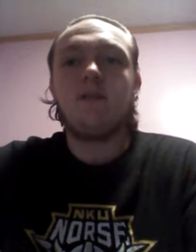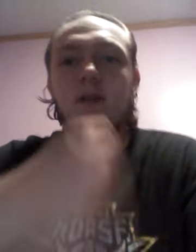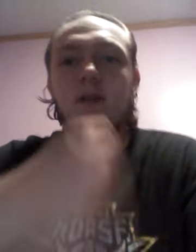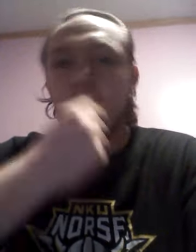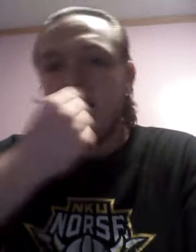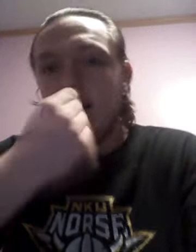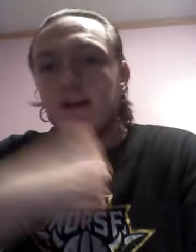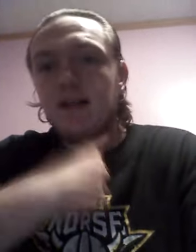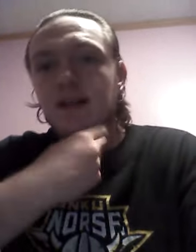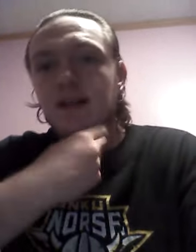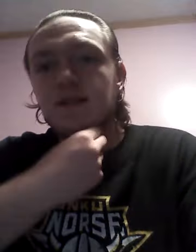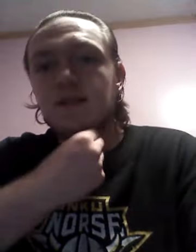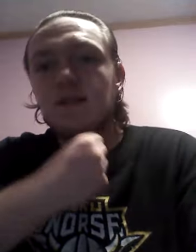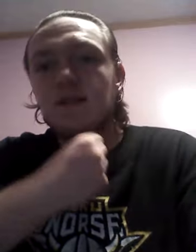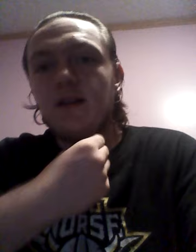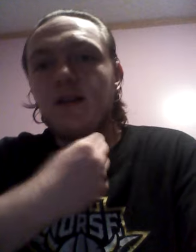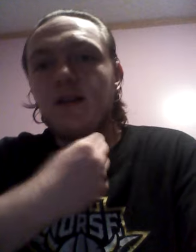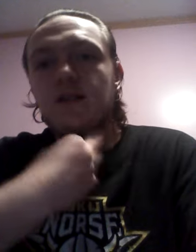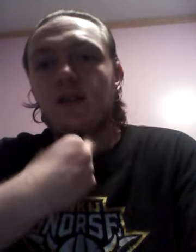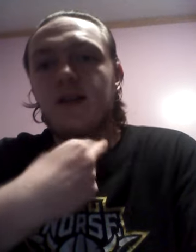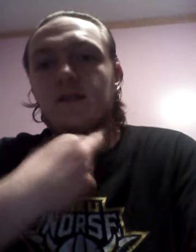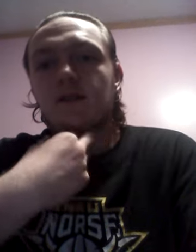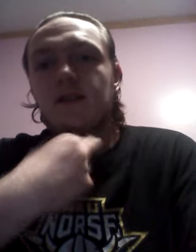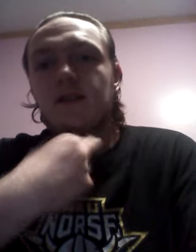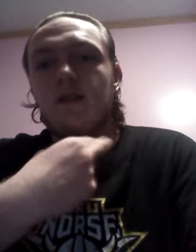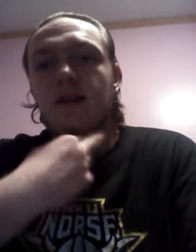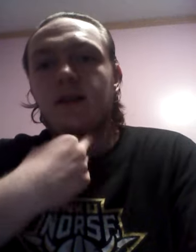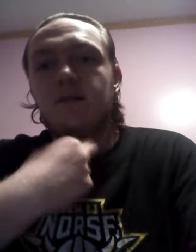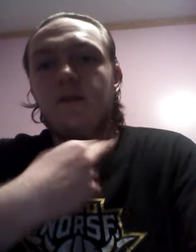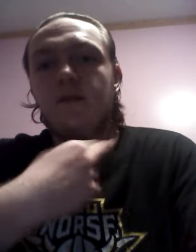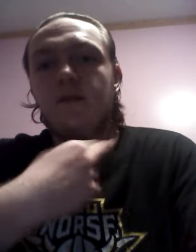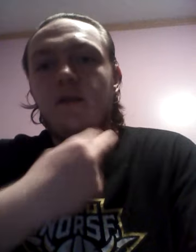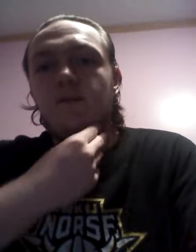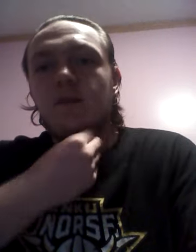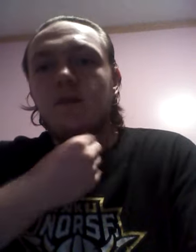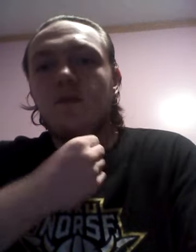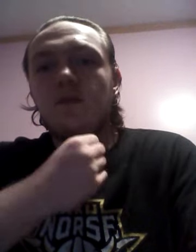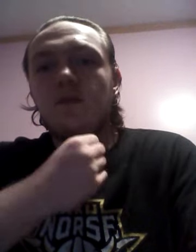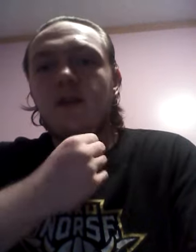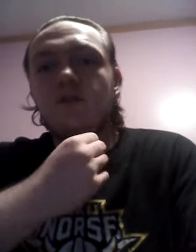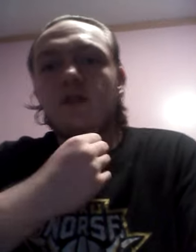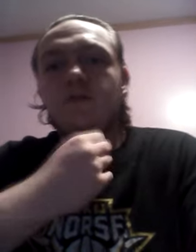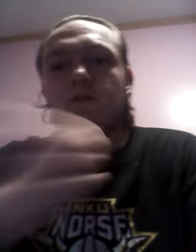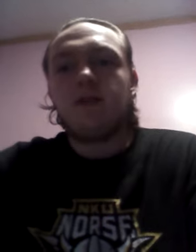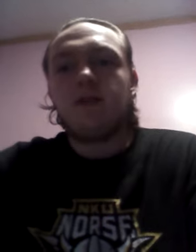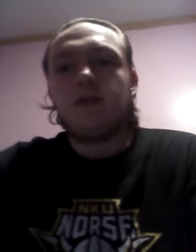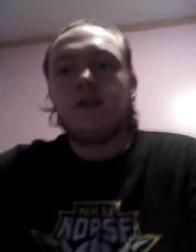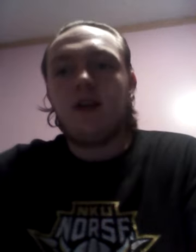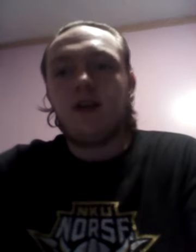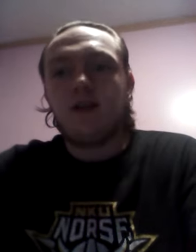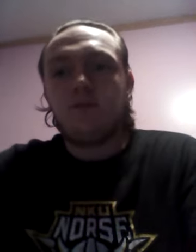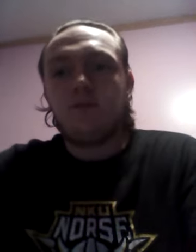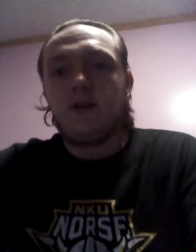been seen since at least Sunday, according to the National Center for Missing and Exploited